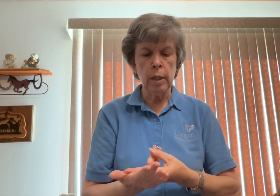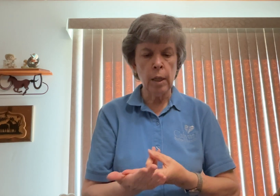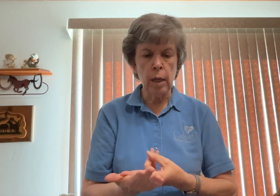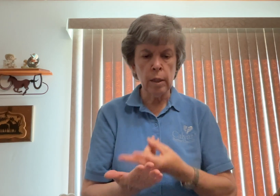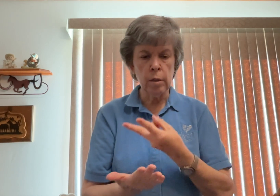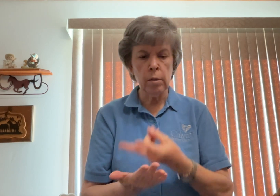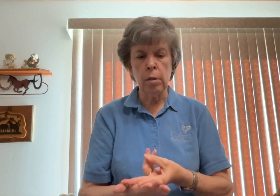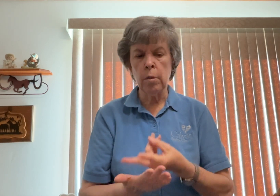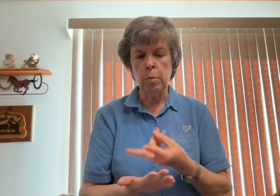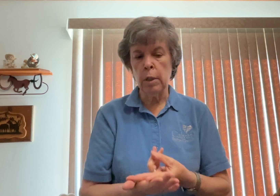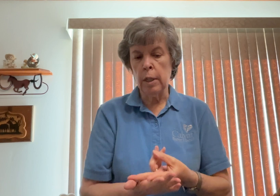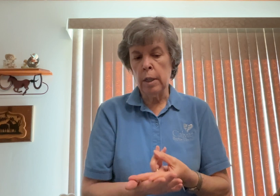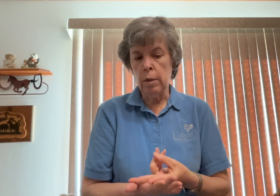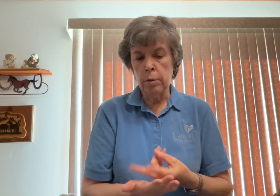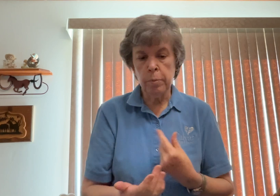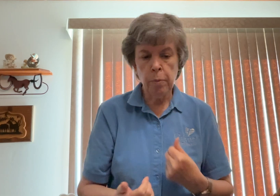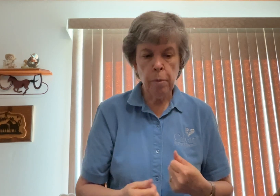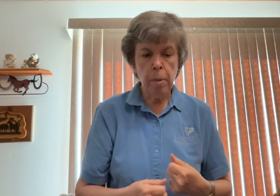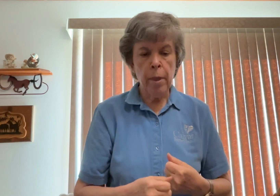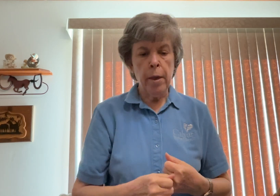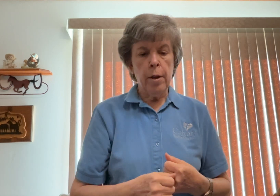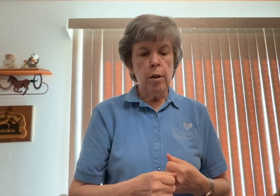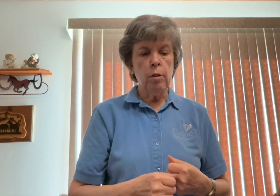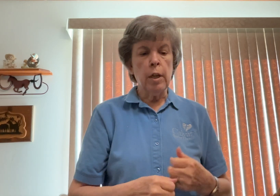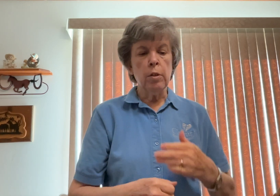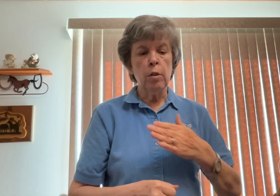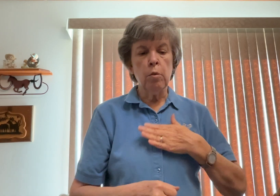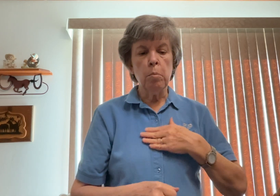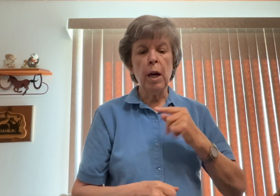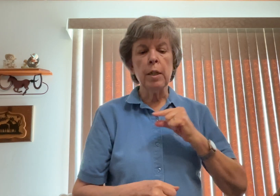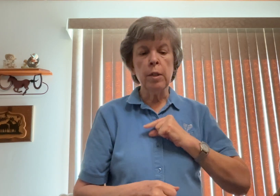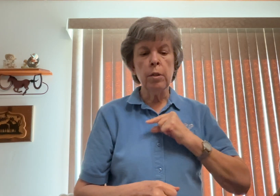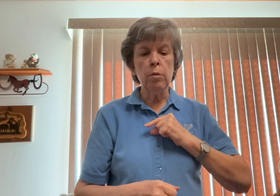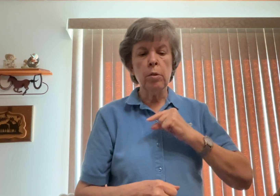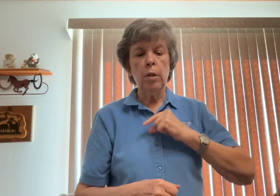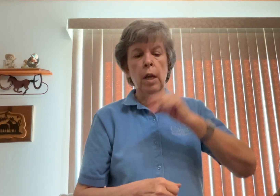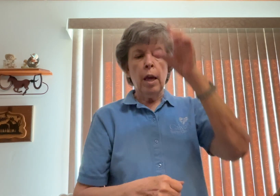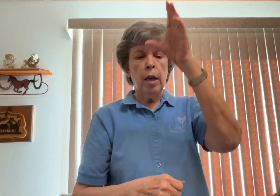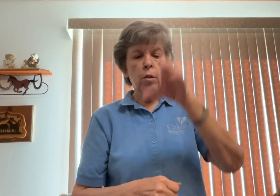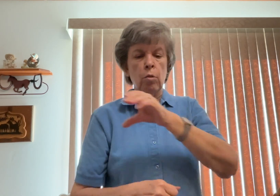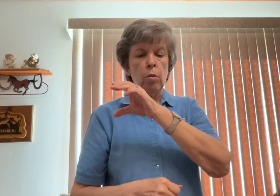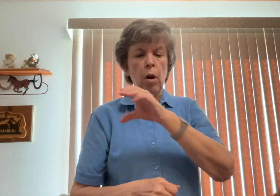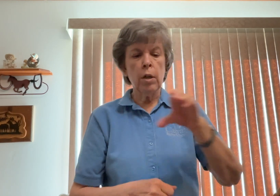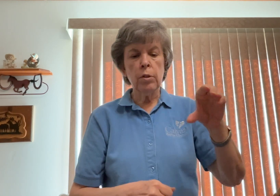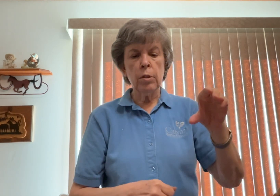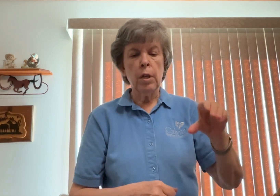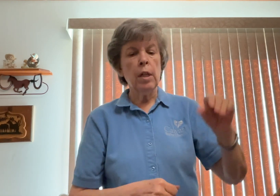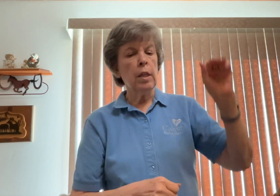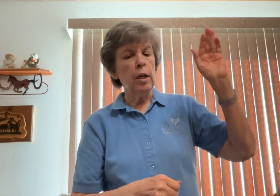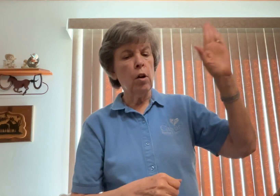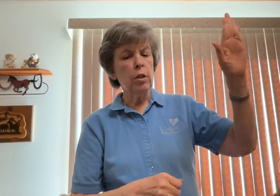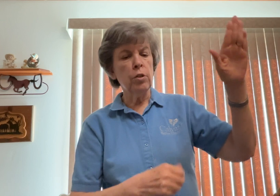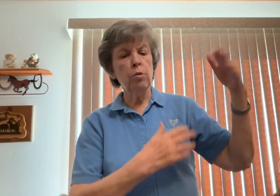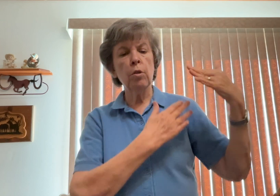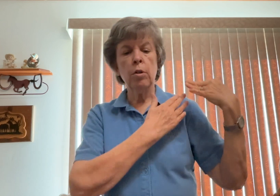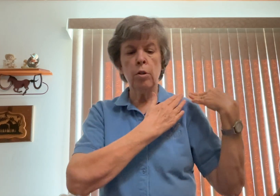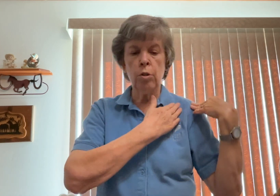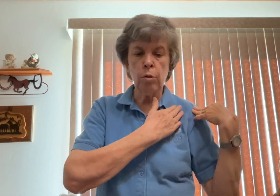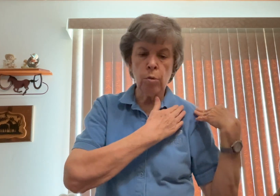that. That's to lay down. Okay, so my guilt and cross laid on your